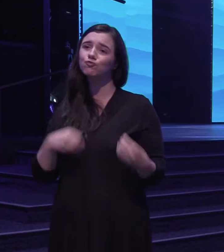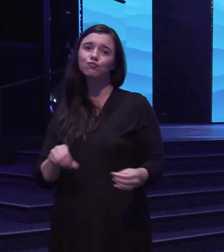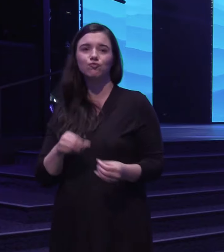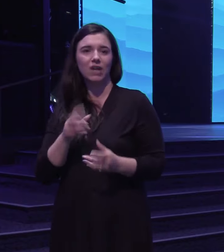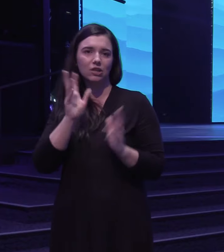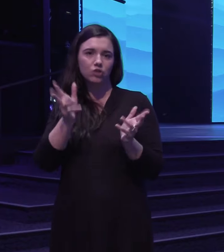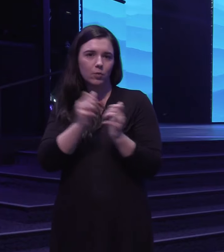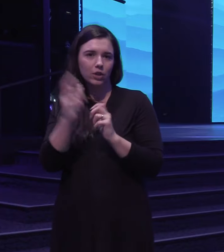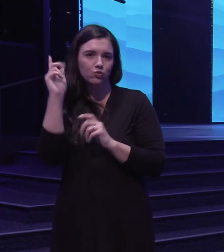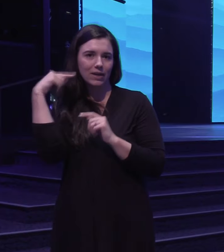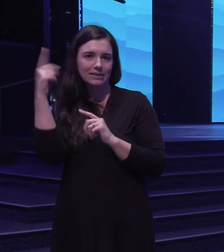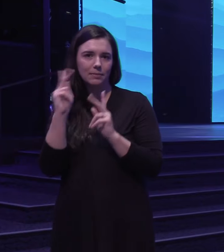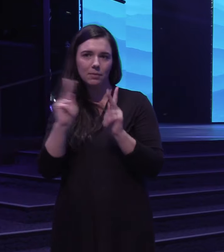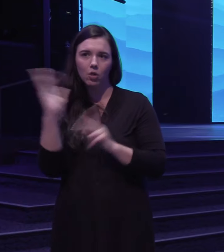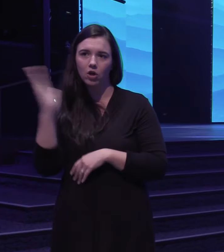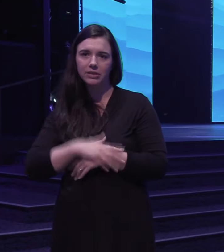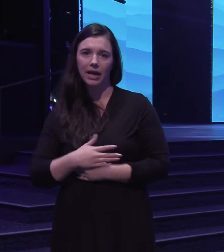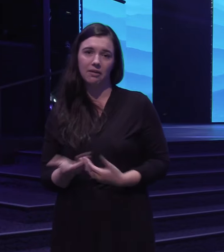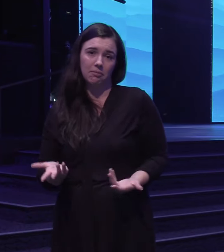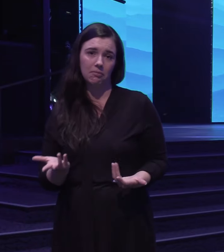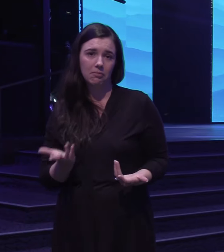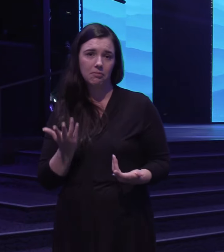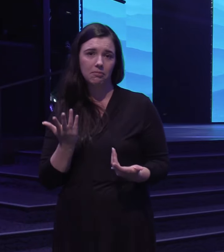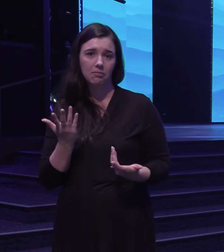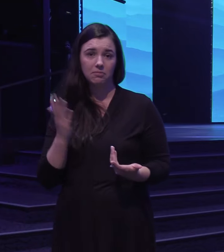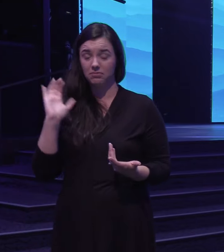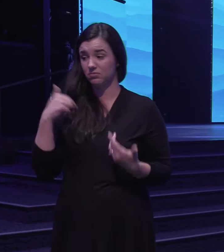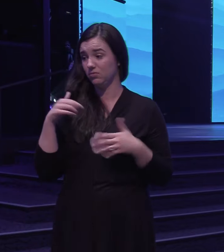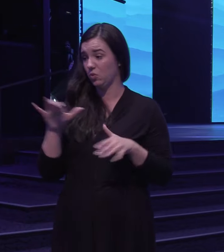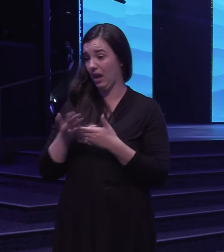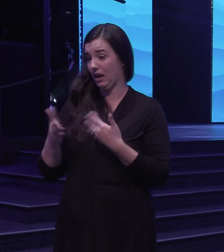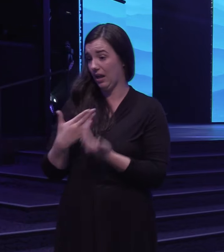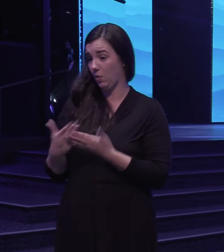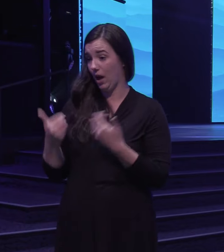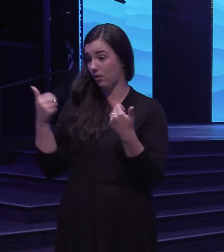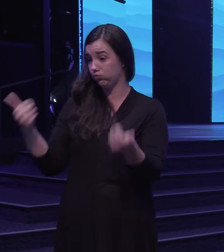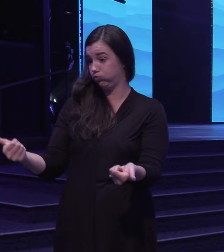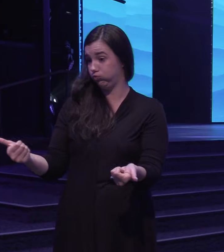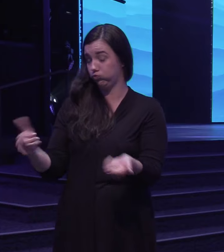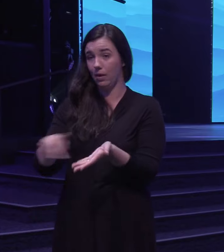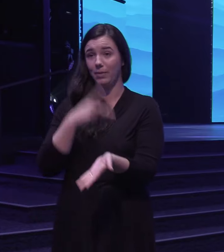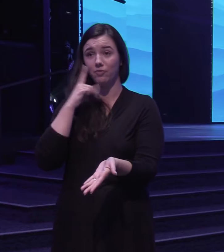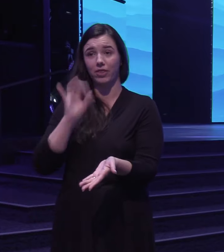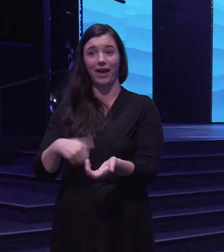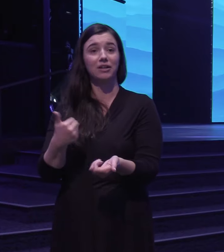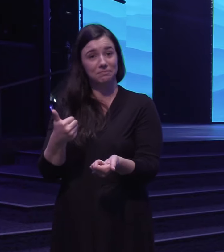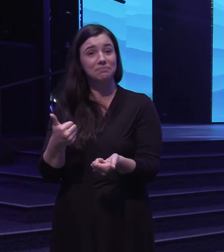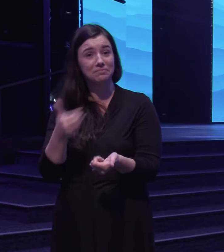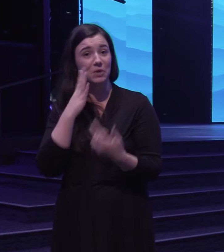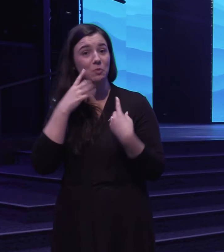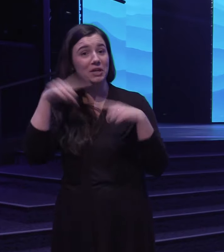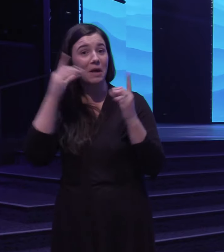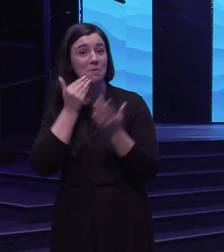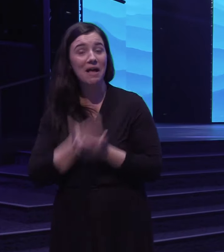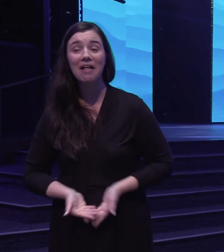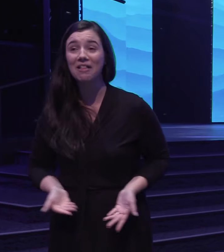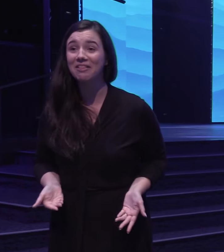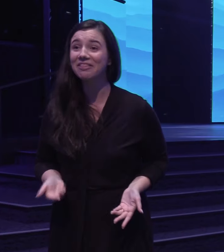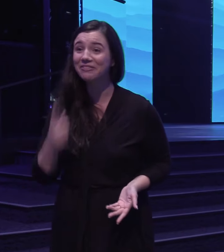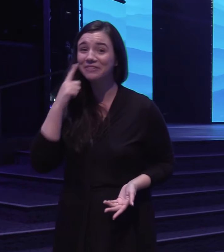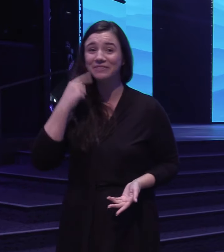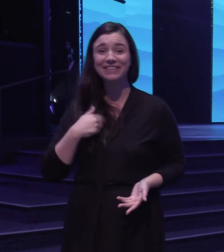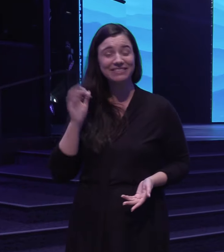crazy people all day. And it seemed like I was doing that anyway, so I said, this is going to work out